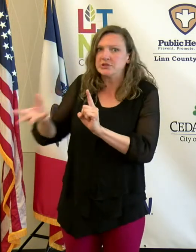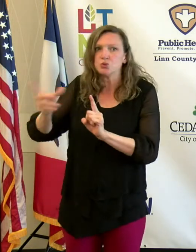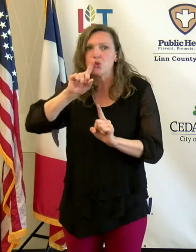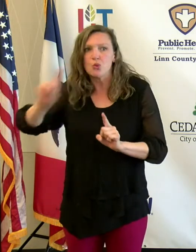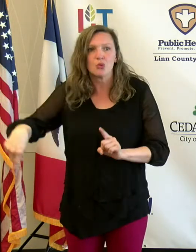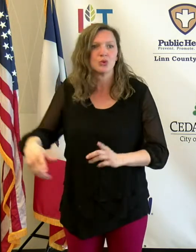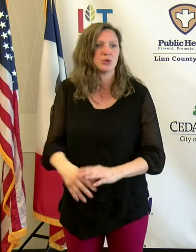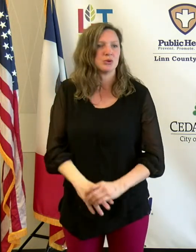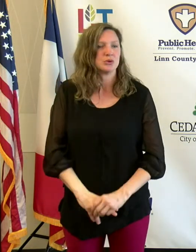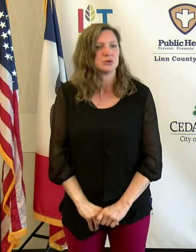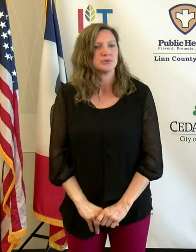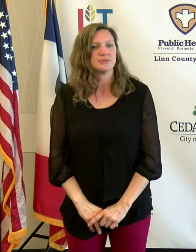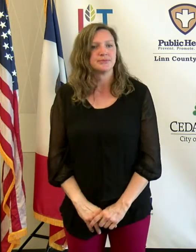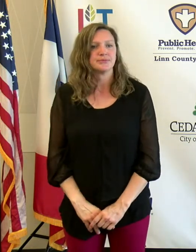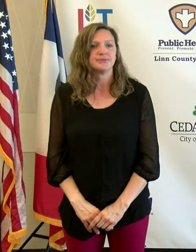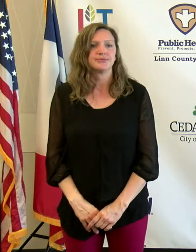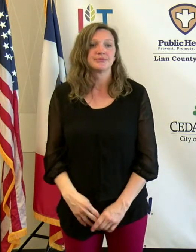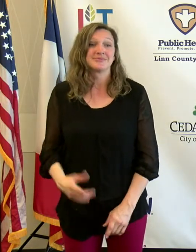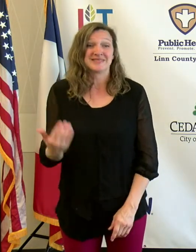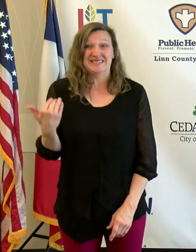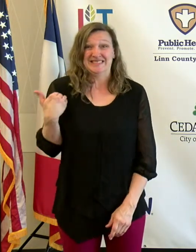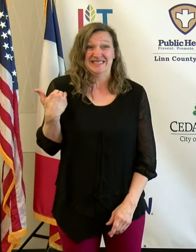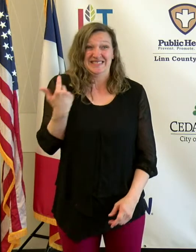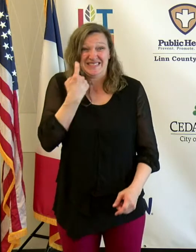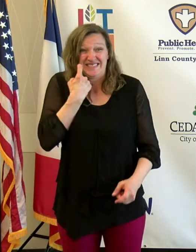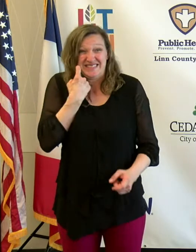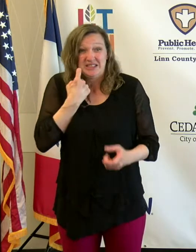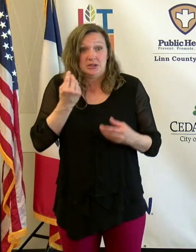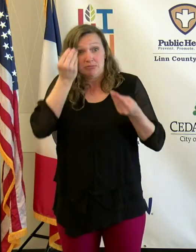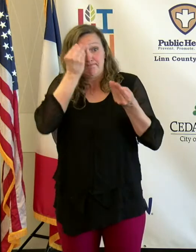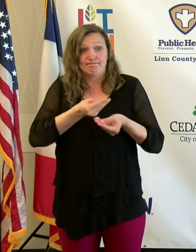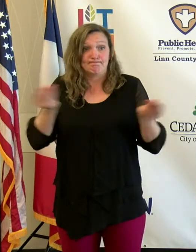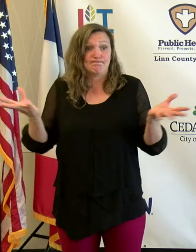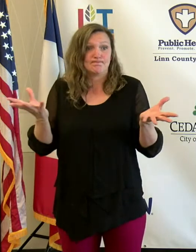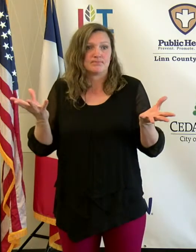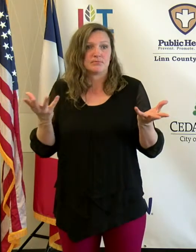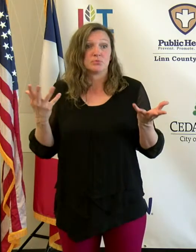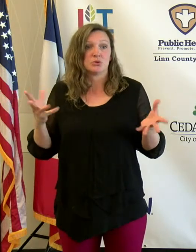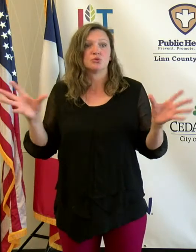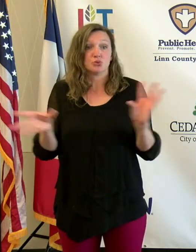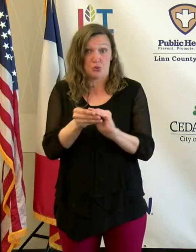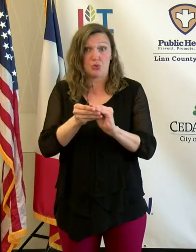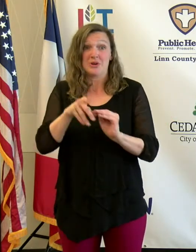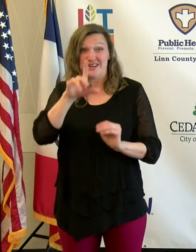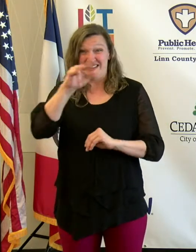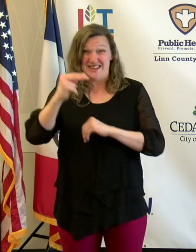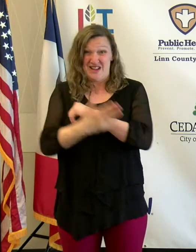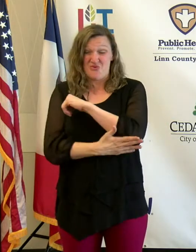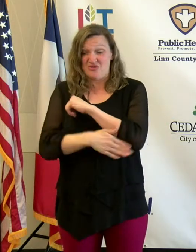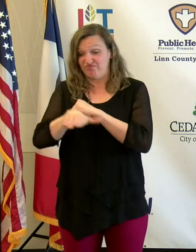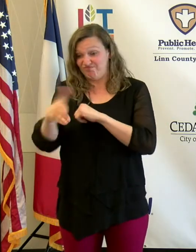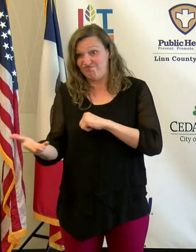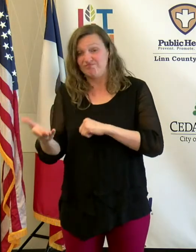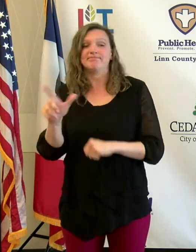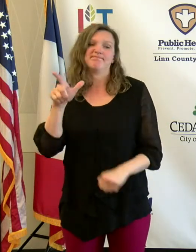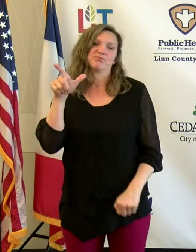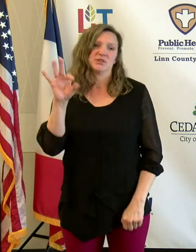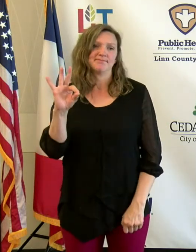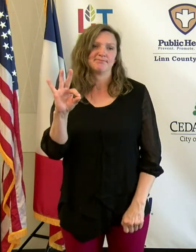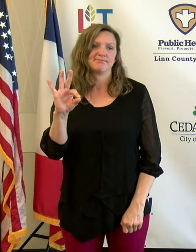stated, Linn County has 29 deaths. We are beginning to see deaths in our community that are